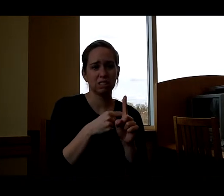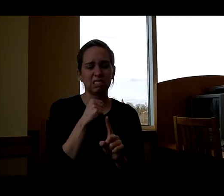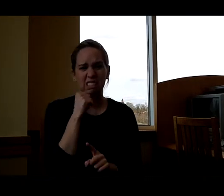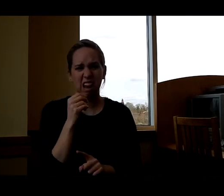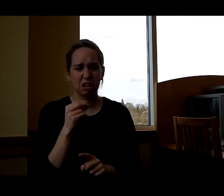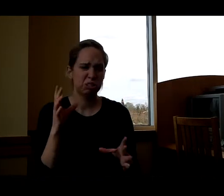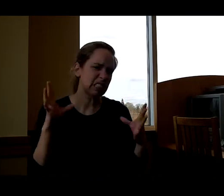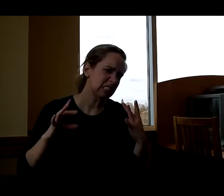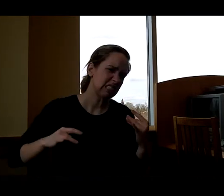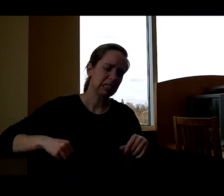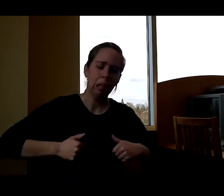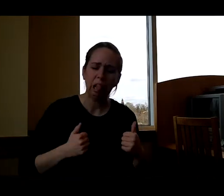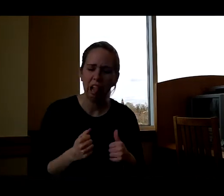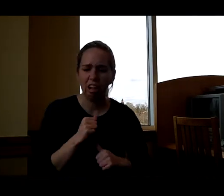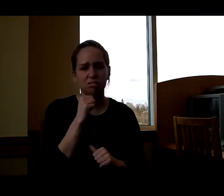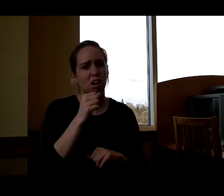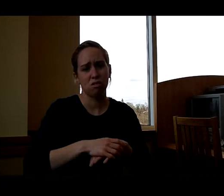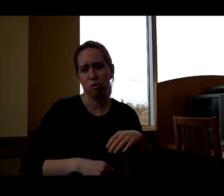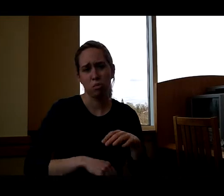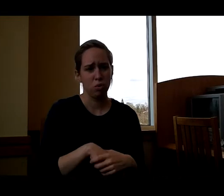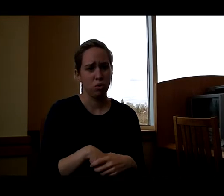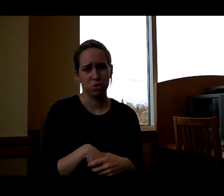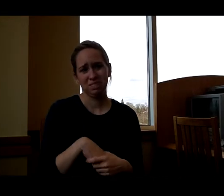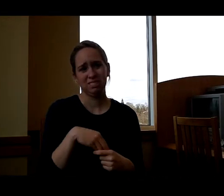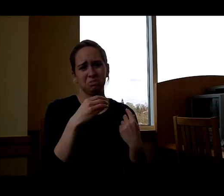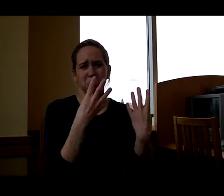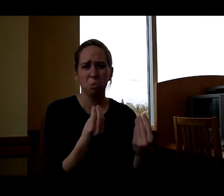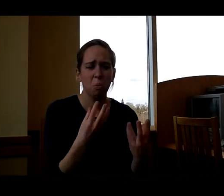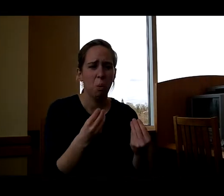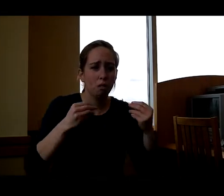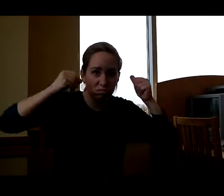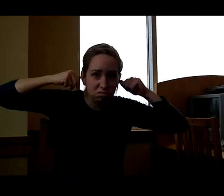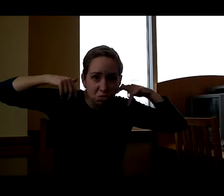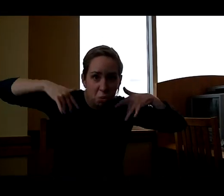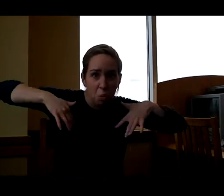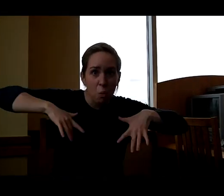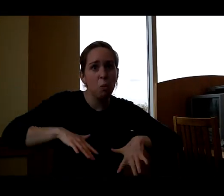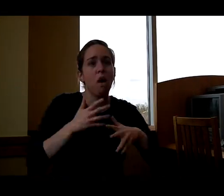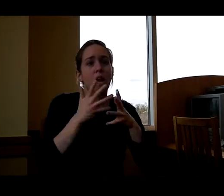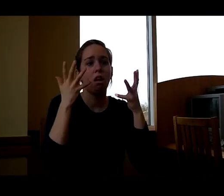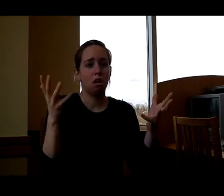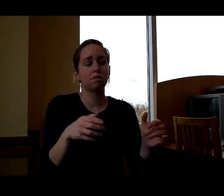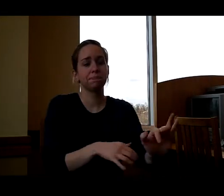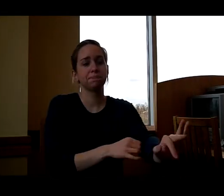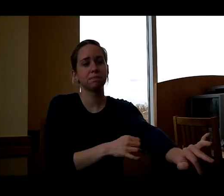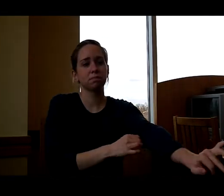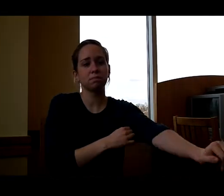sticky, muggy, it's not very comfortable. Sweat, usually, a lot more easily on humid days. Because there's a lot more moisture.